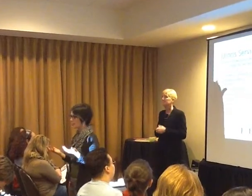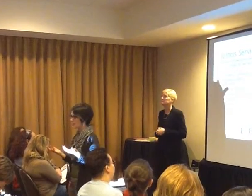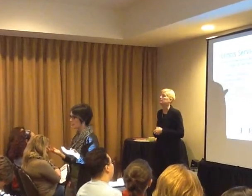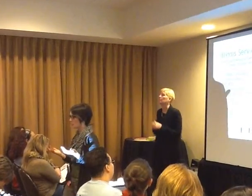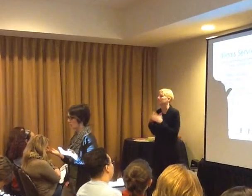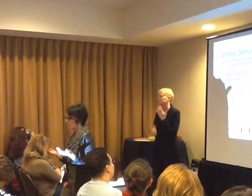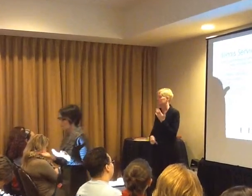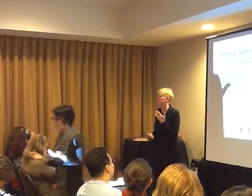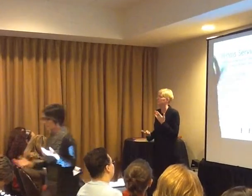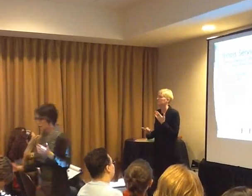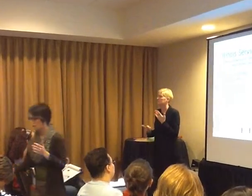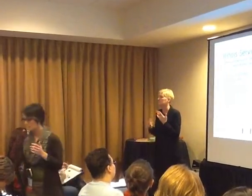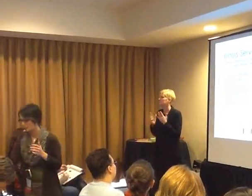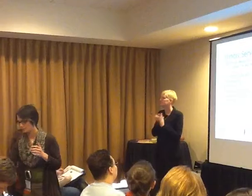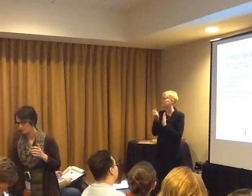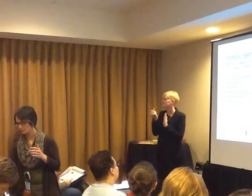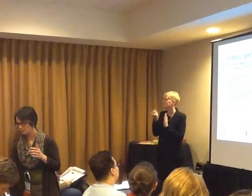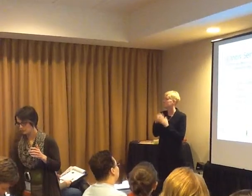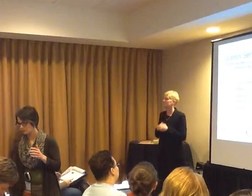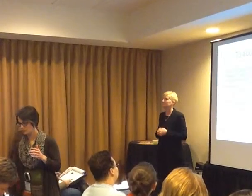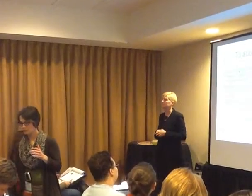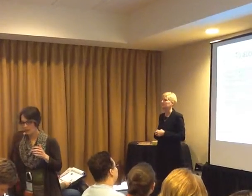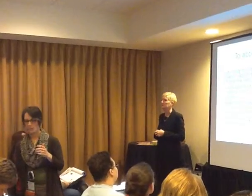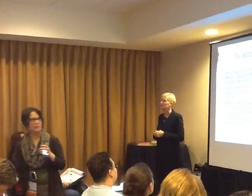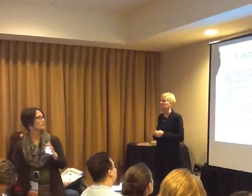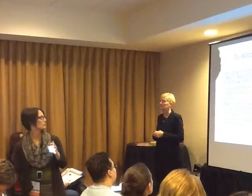things like that that you could take advantage of.